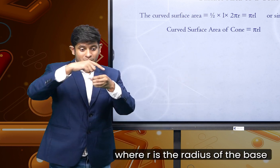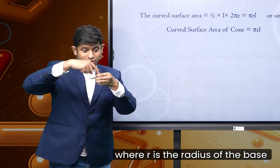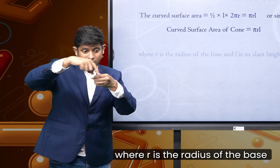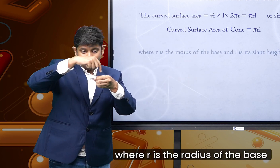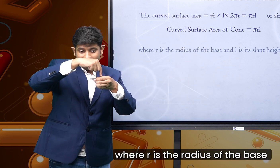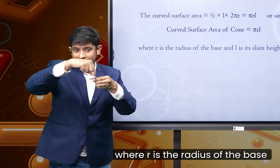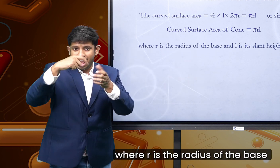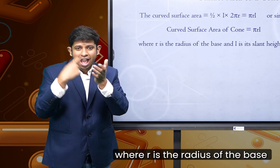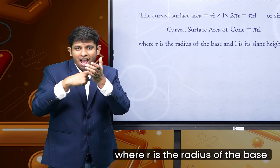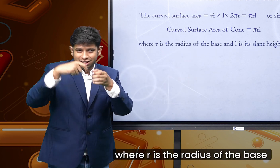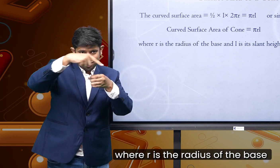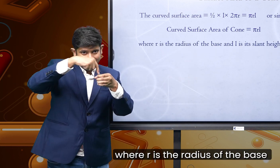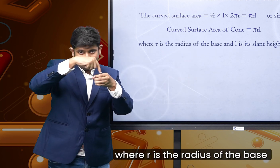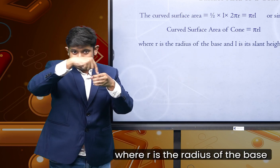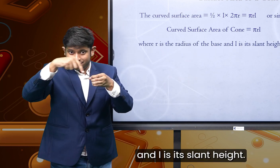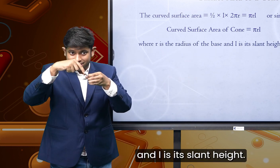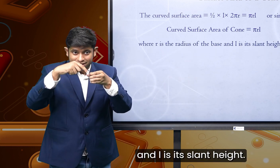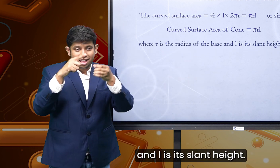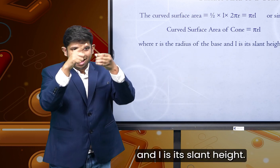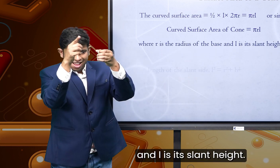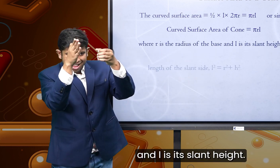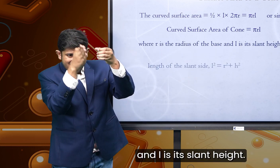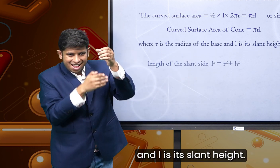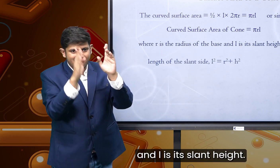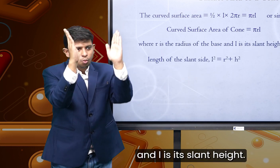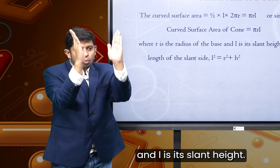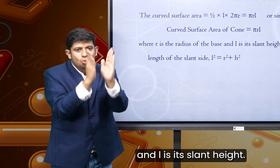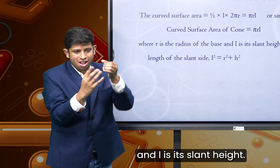Where r is the radius of the base and L is its slant height.